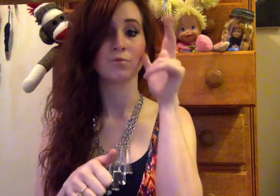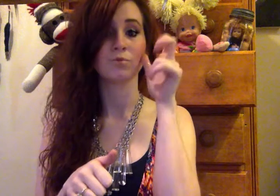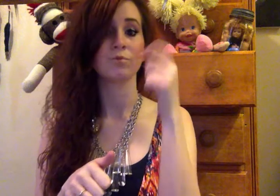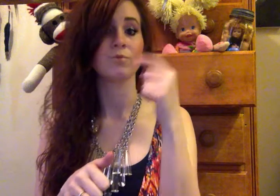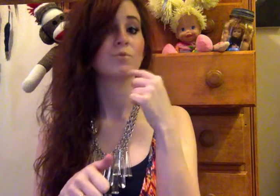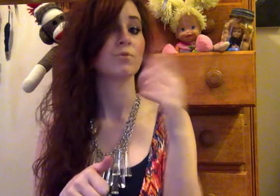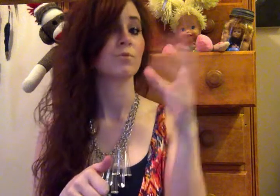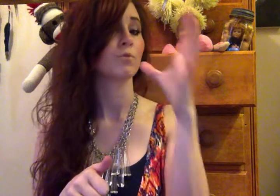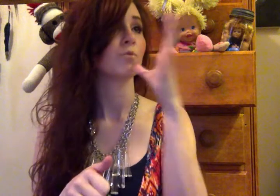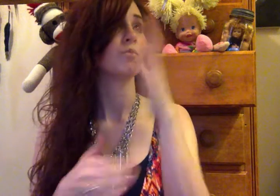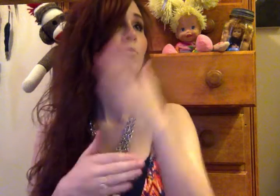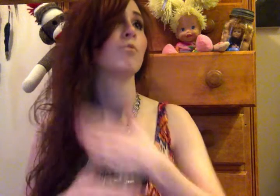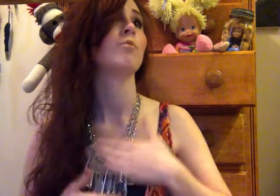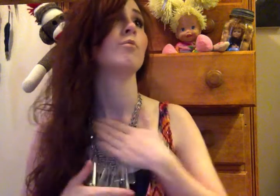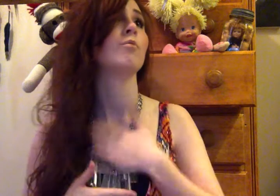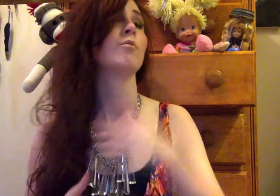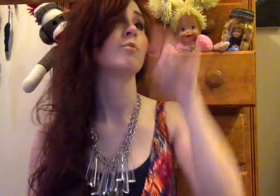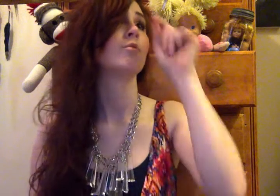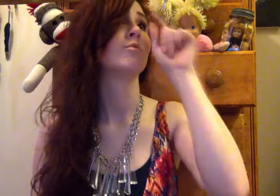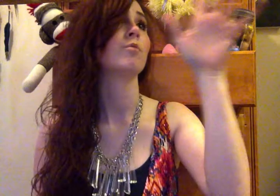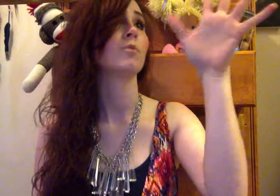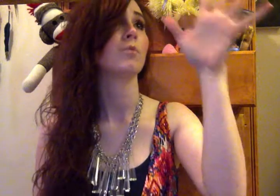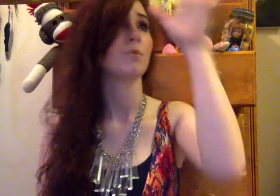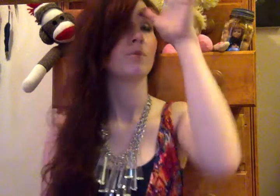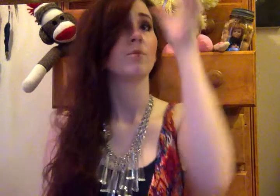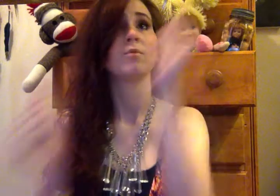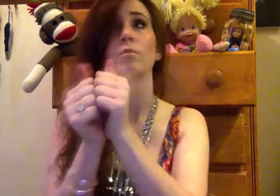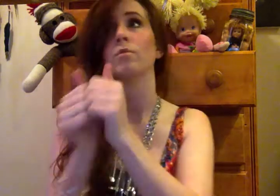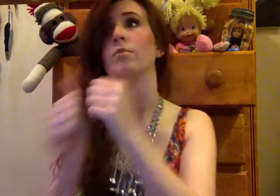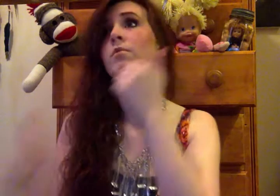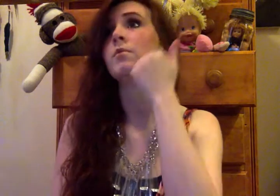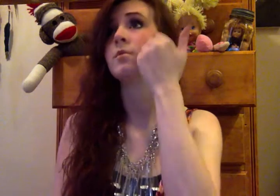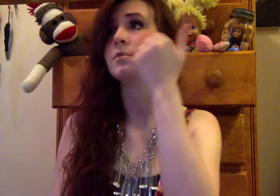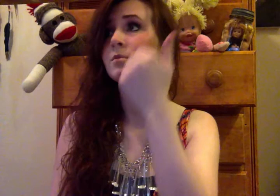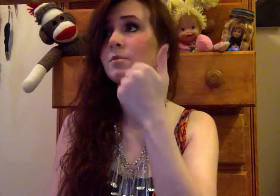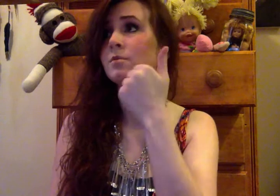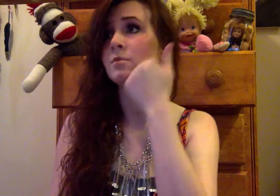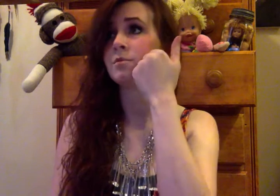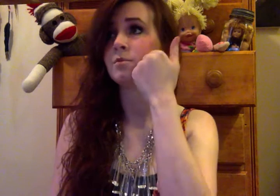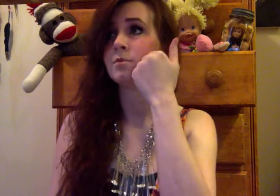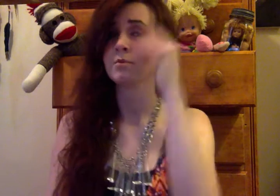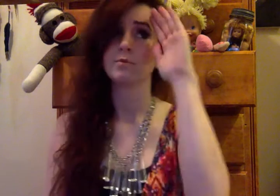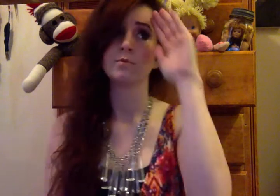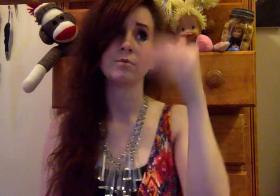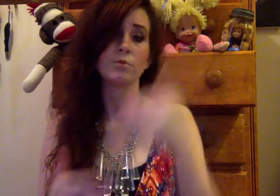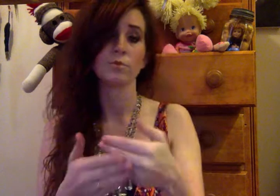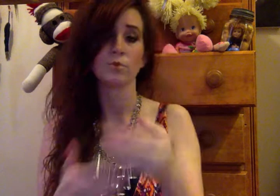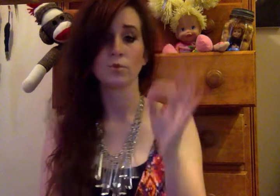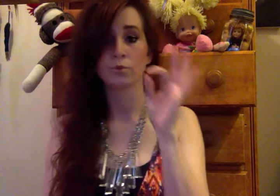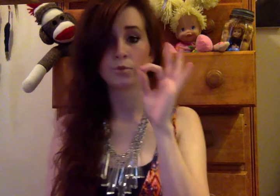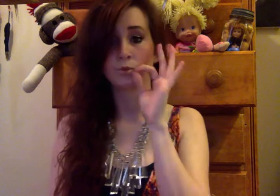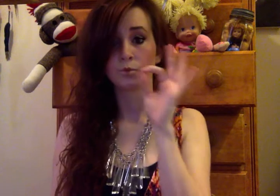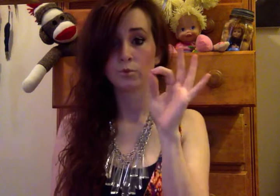say mom Please wake up, dad's with a slut And your son is smoking cannabis